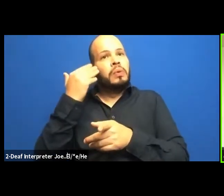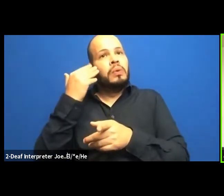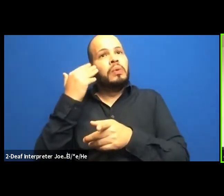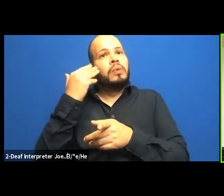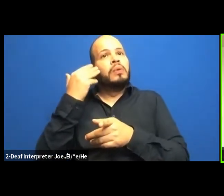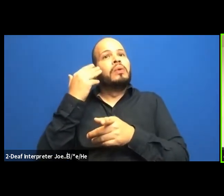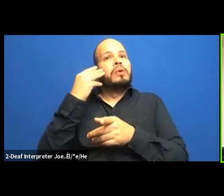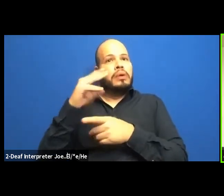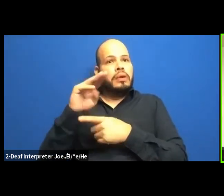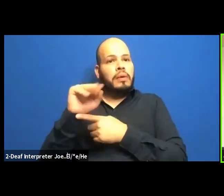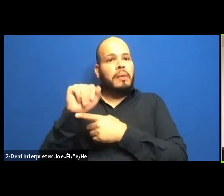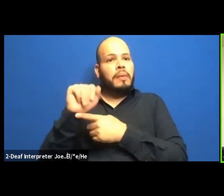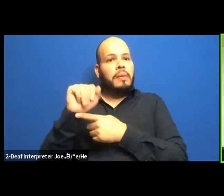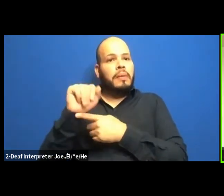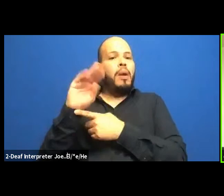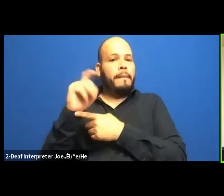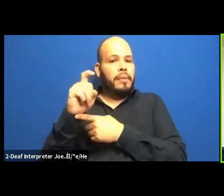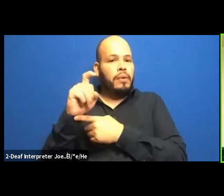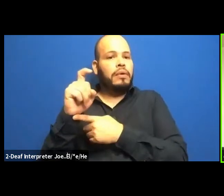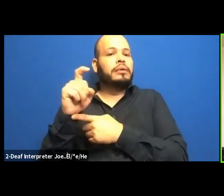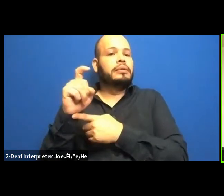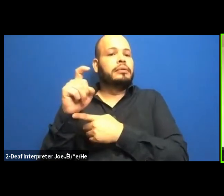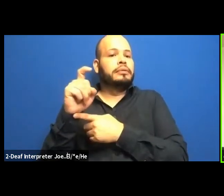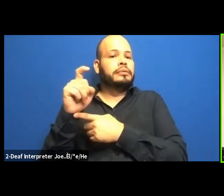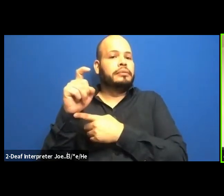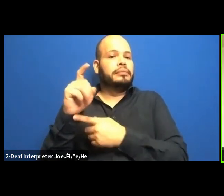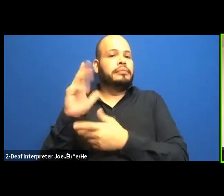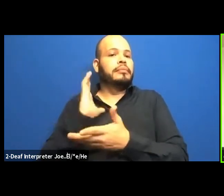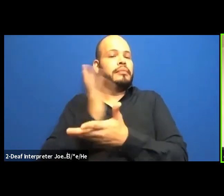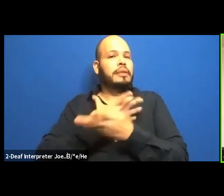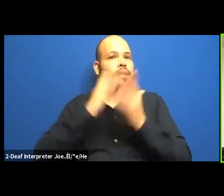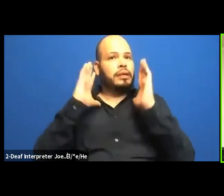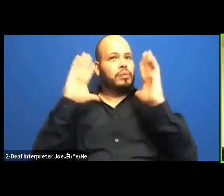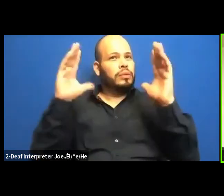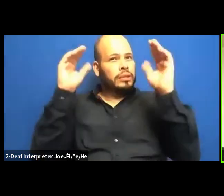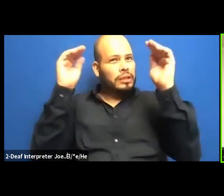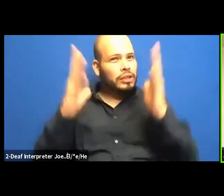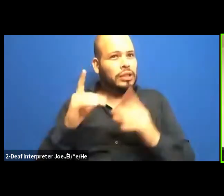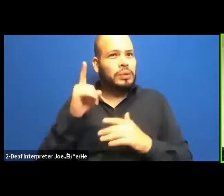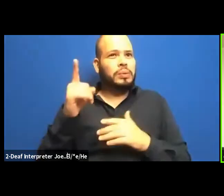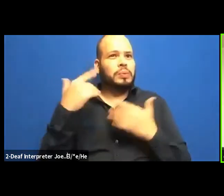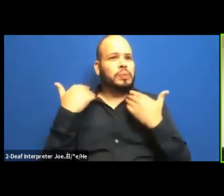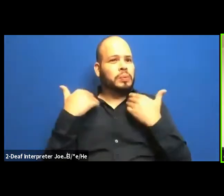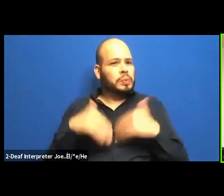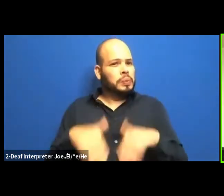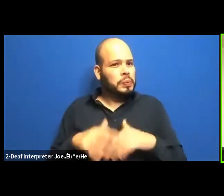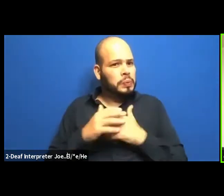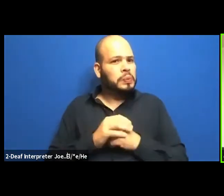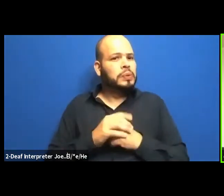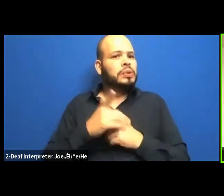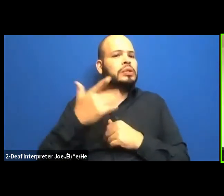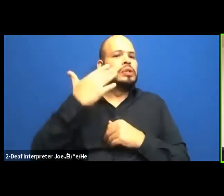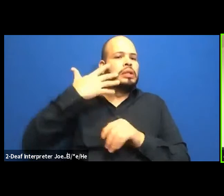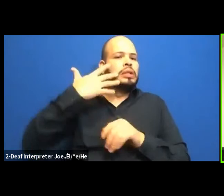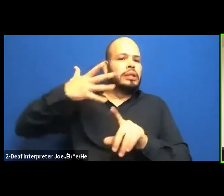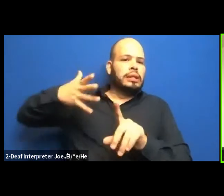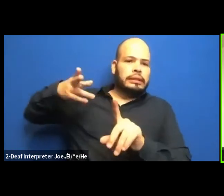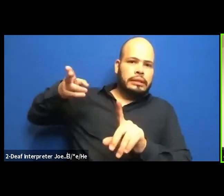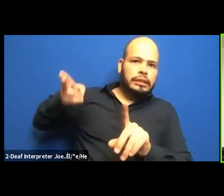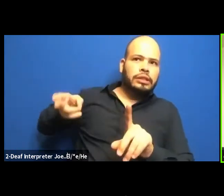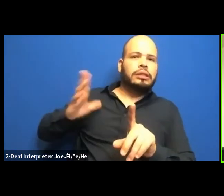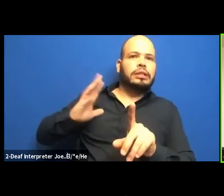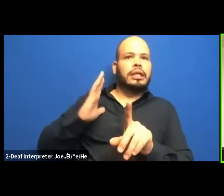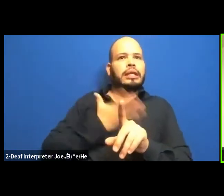our best teachers. So understanding that, we should be looking towards